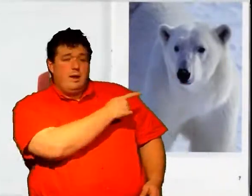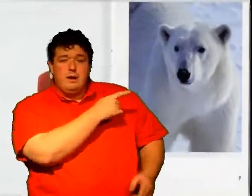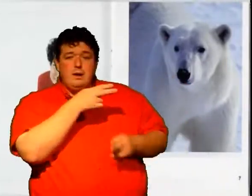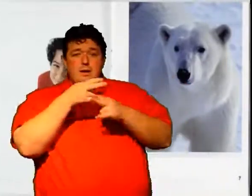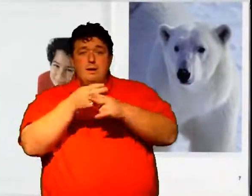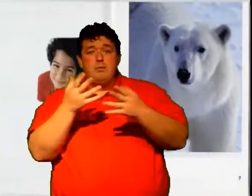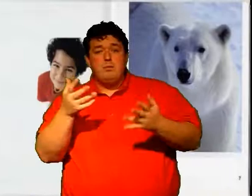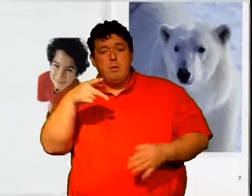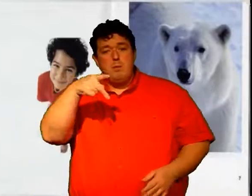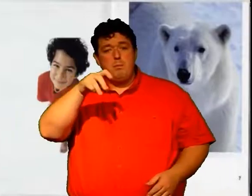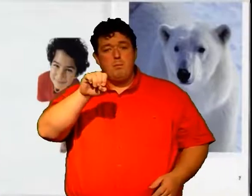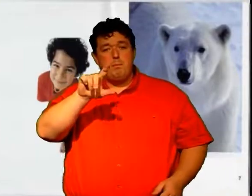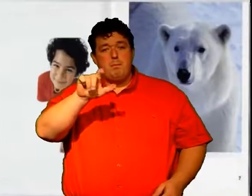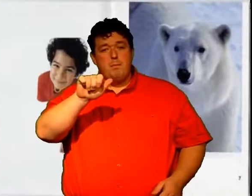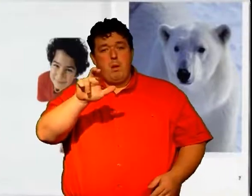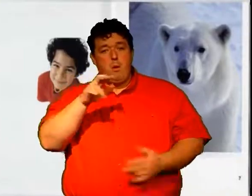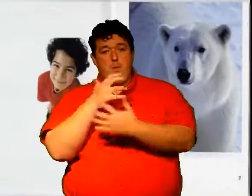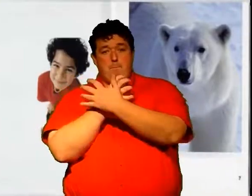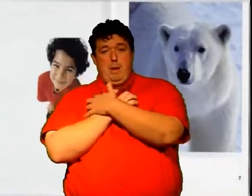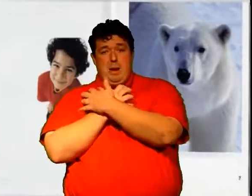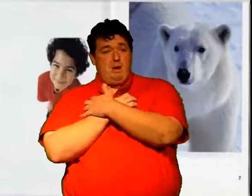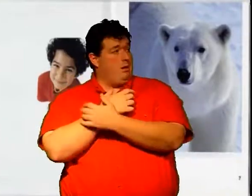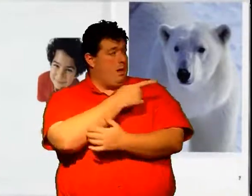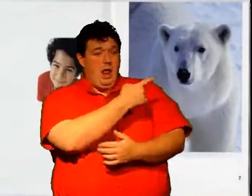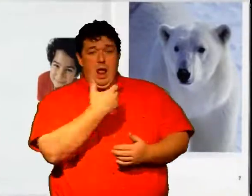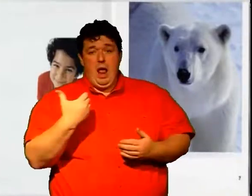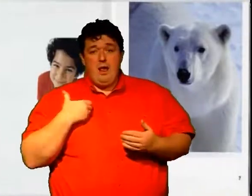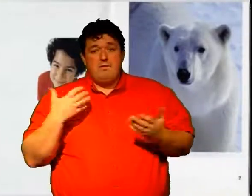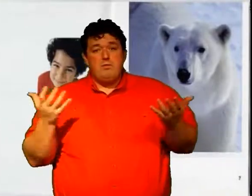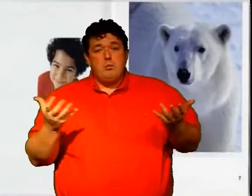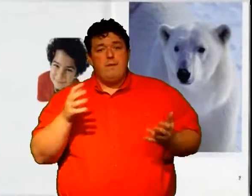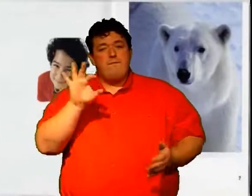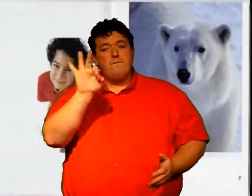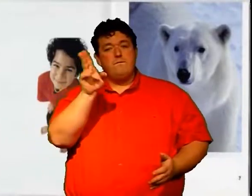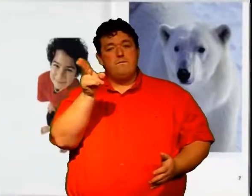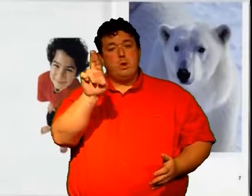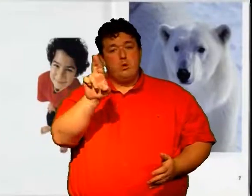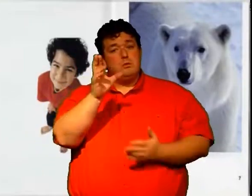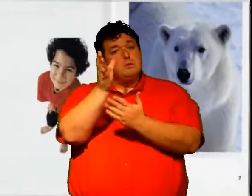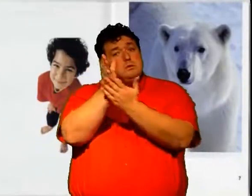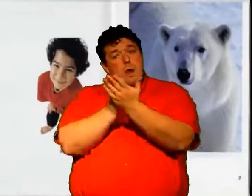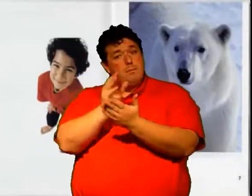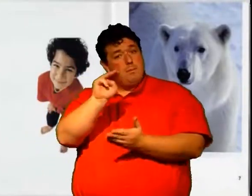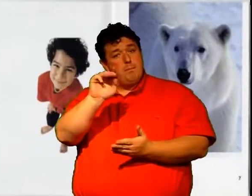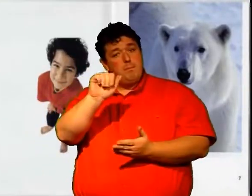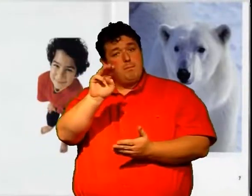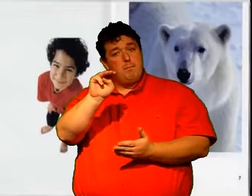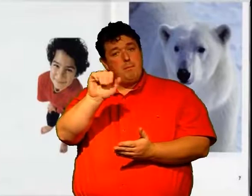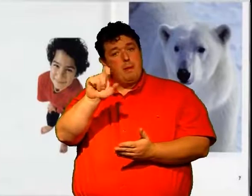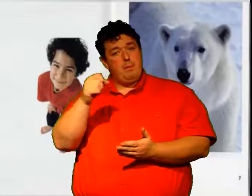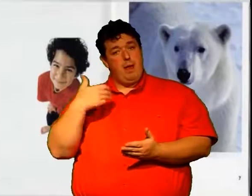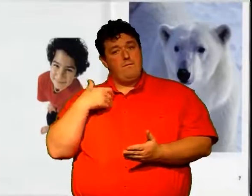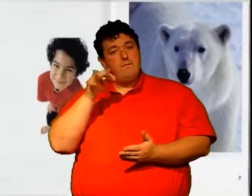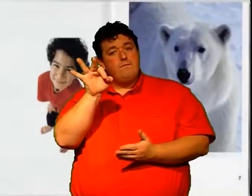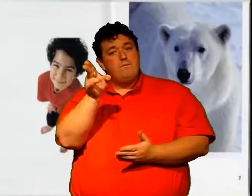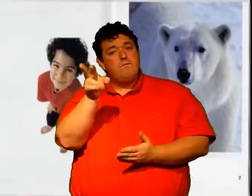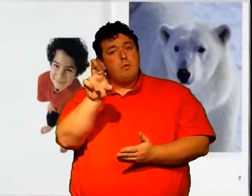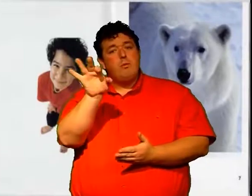This polar bear also has skin and fur. All mammals have fur.